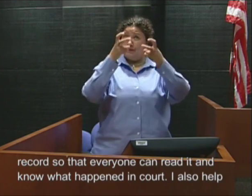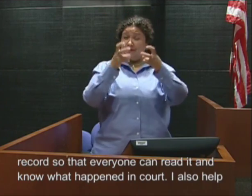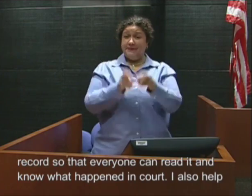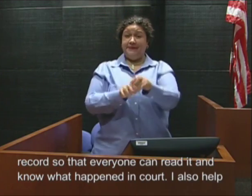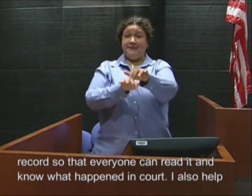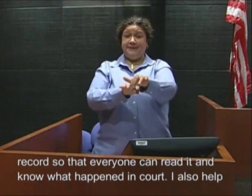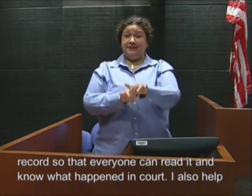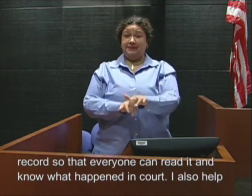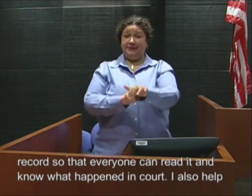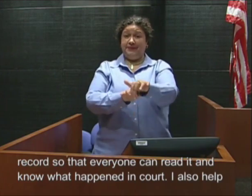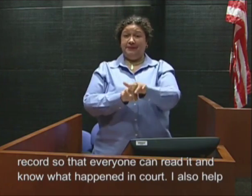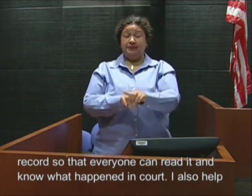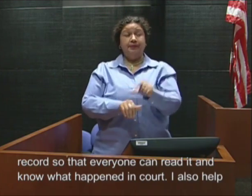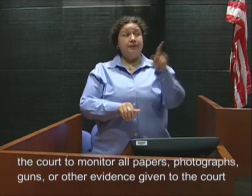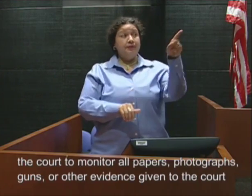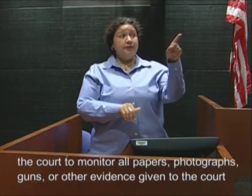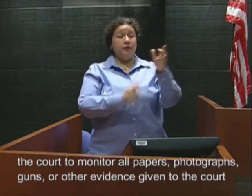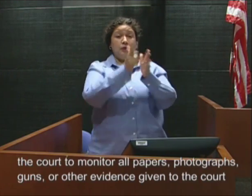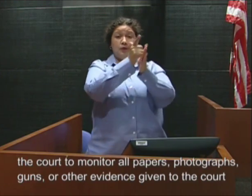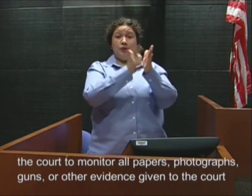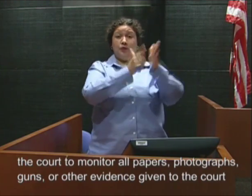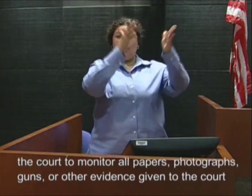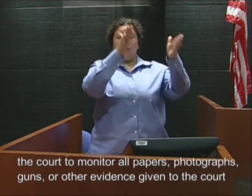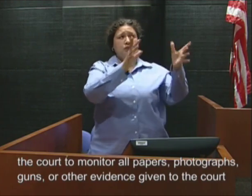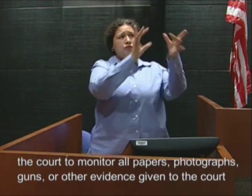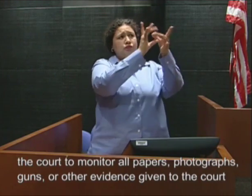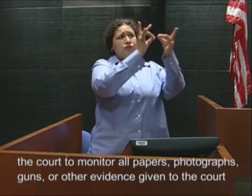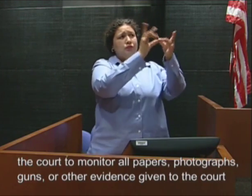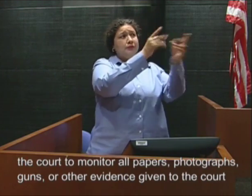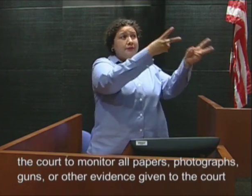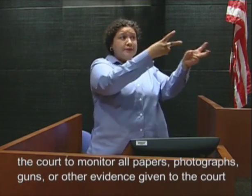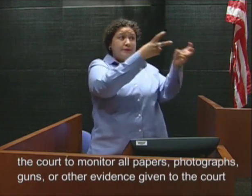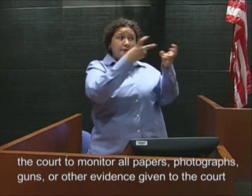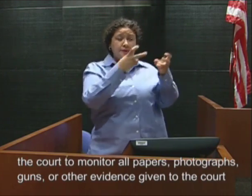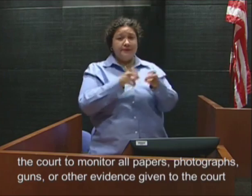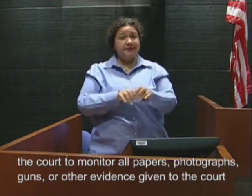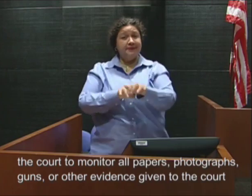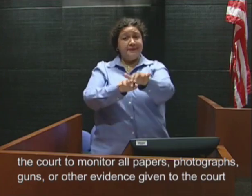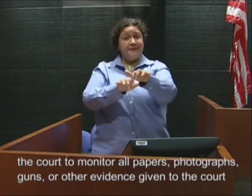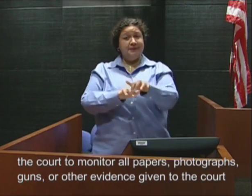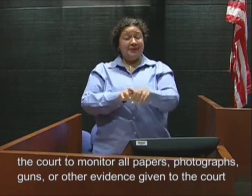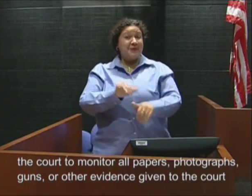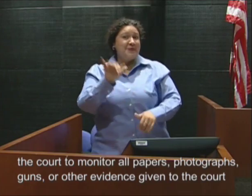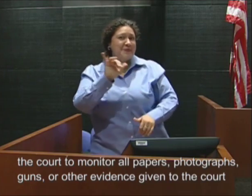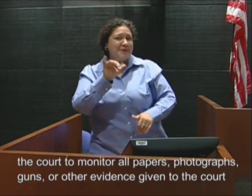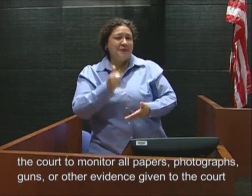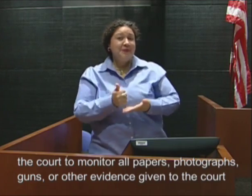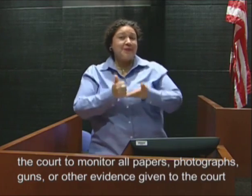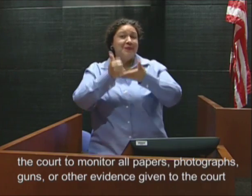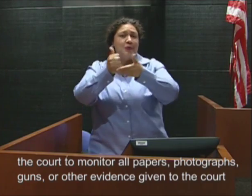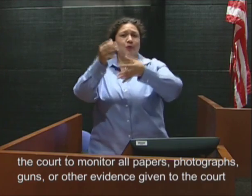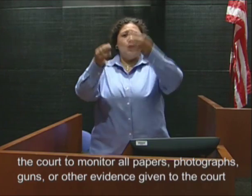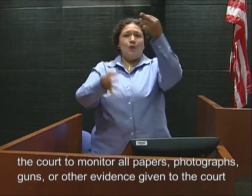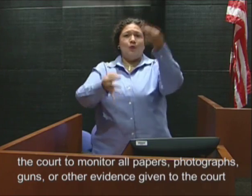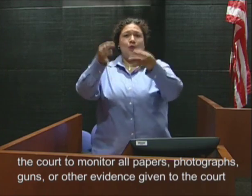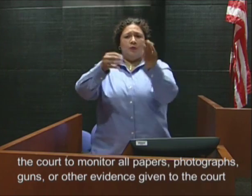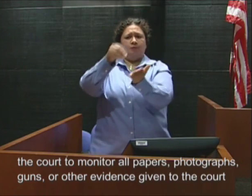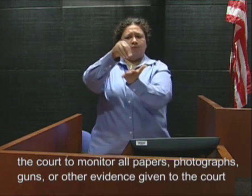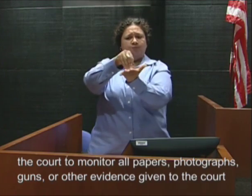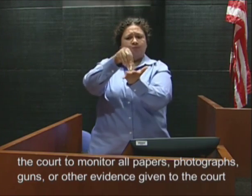and know what happened in court. I also help the court to monitor all papers, photographs, guns, or other evidence given